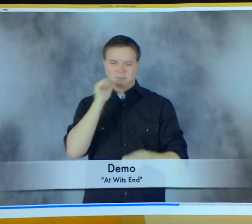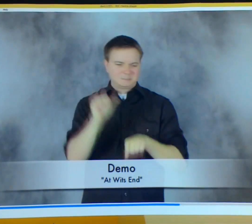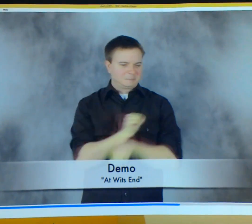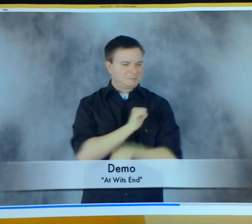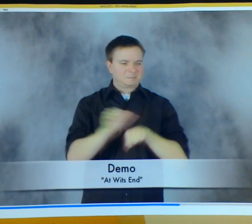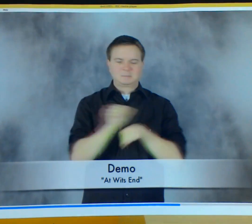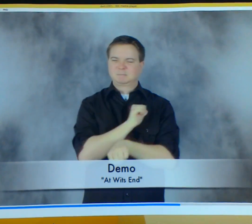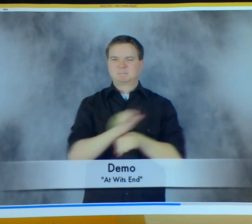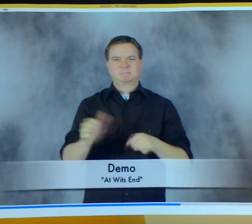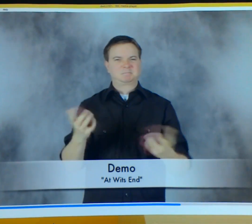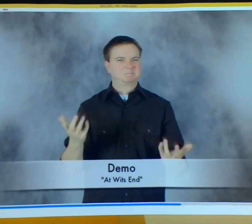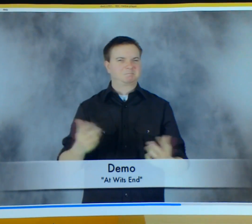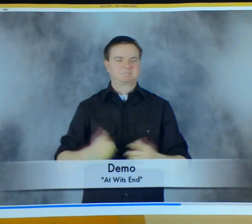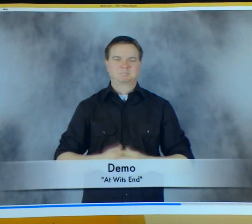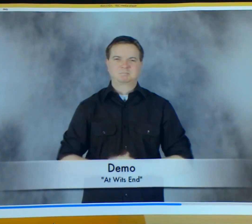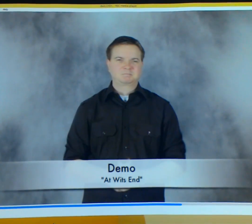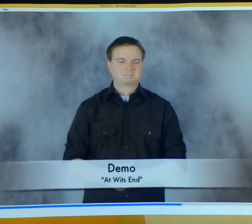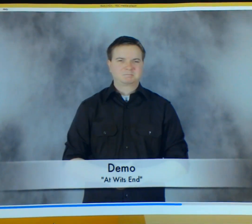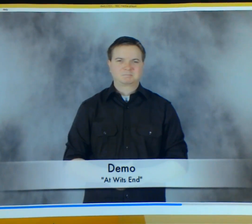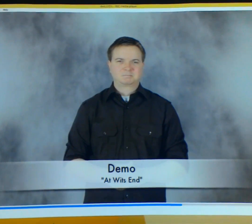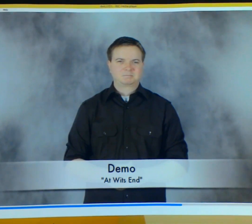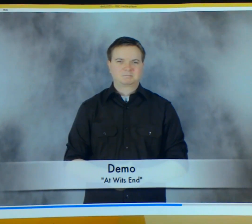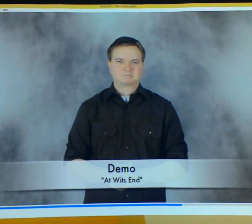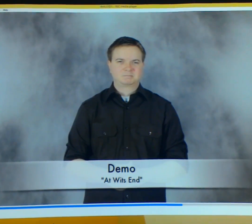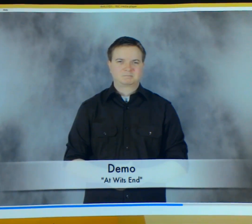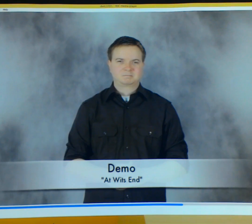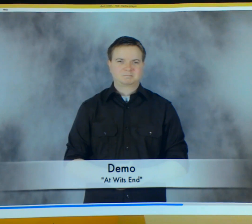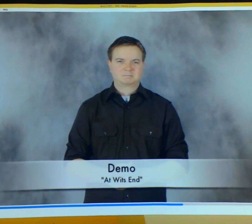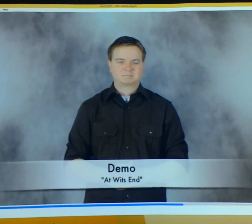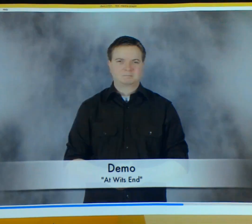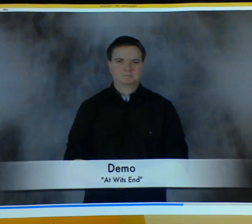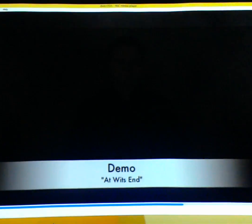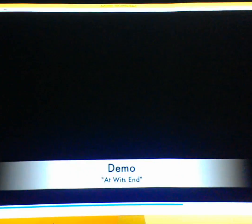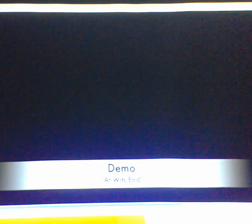but nothing seemed to work. I was at my wit's end.